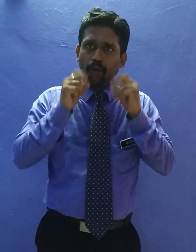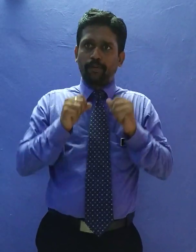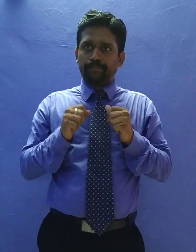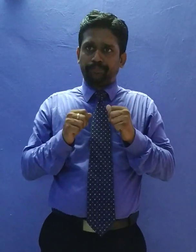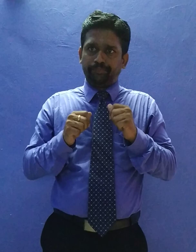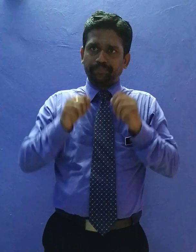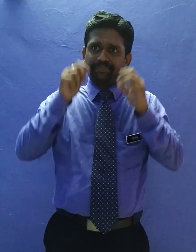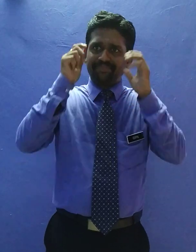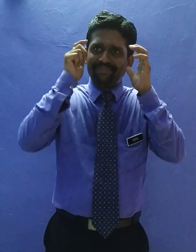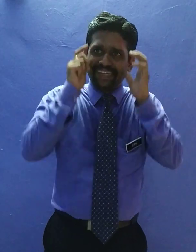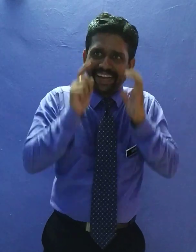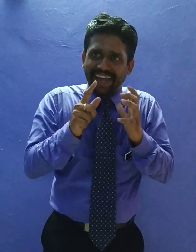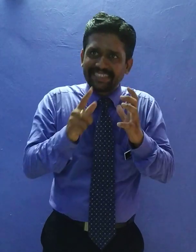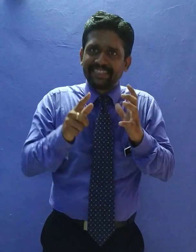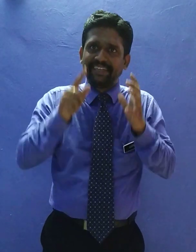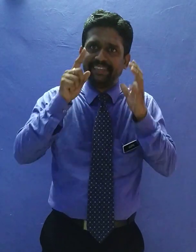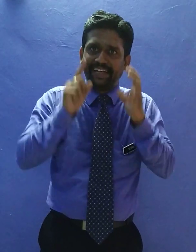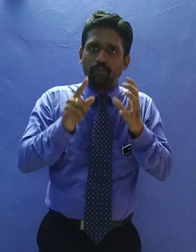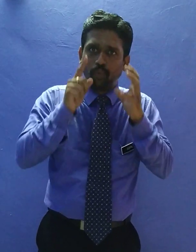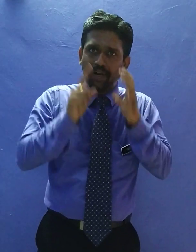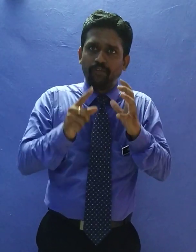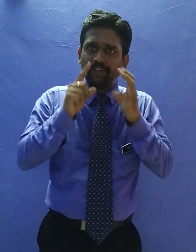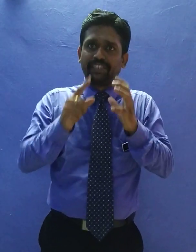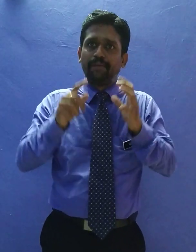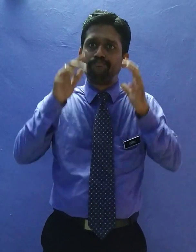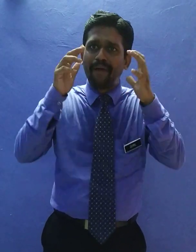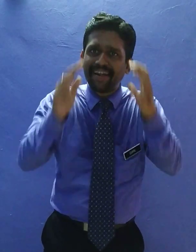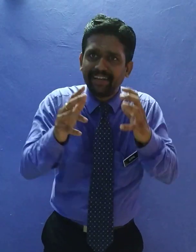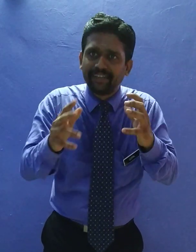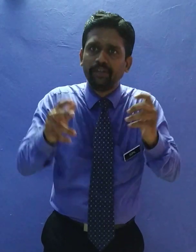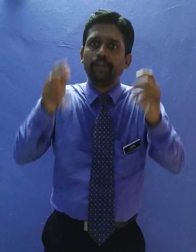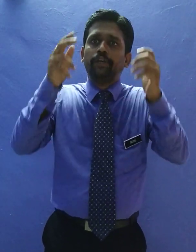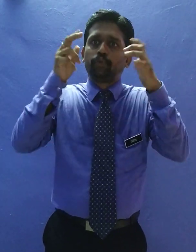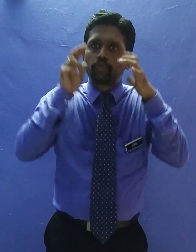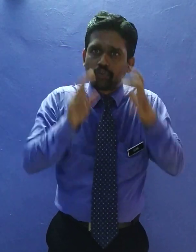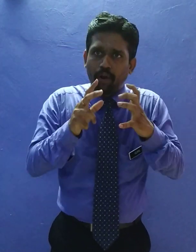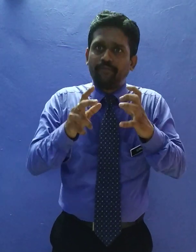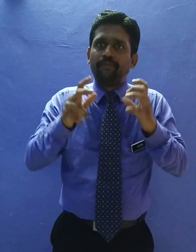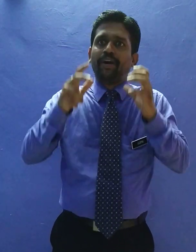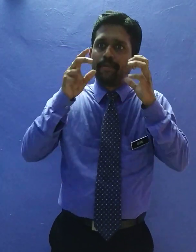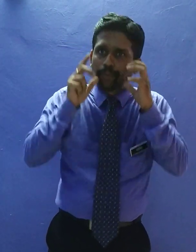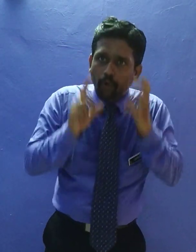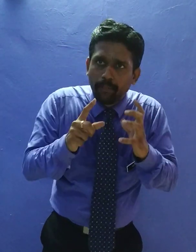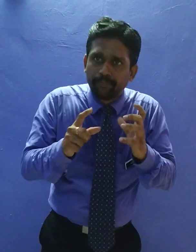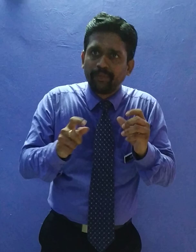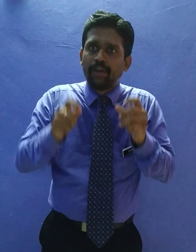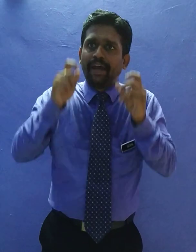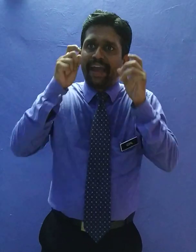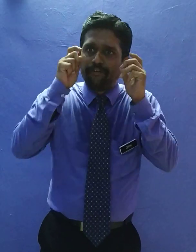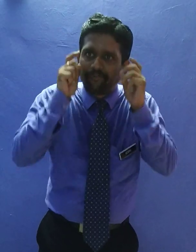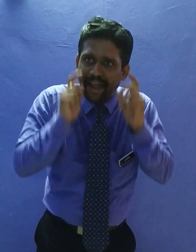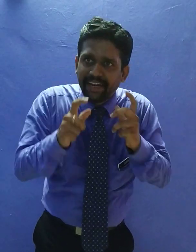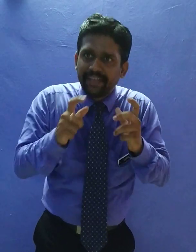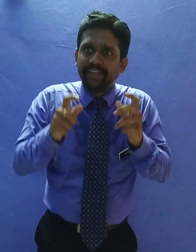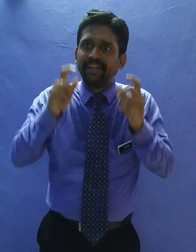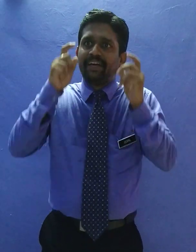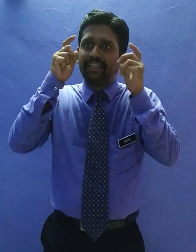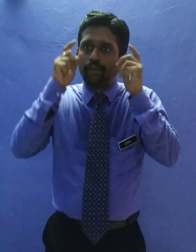problem. Next, they work with a partner to solve a problem. And finally, they